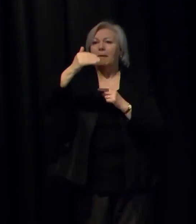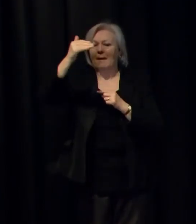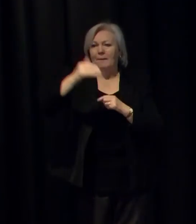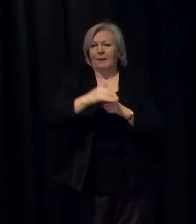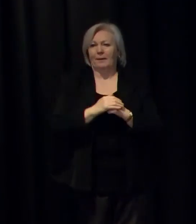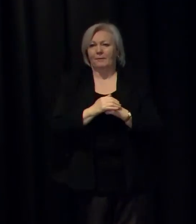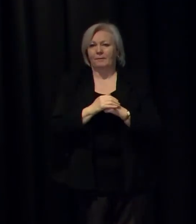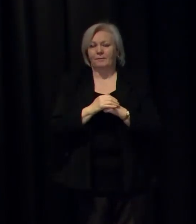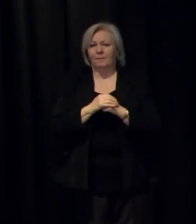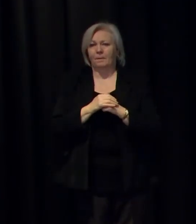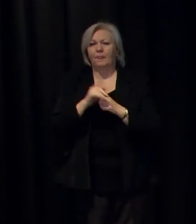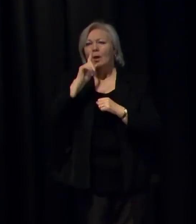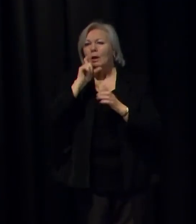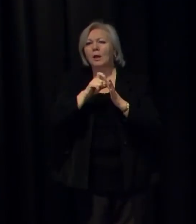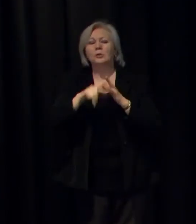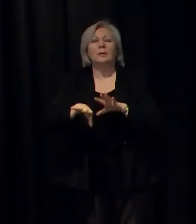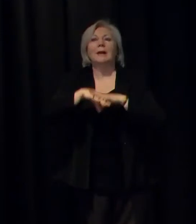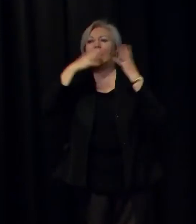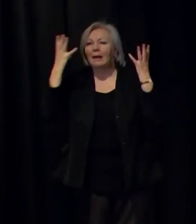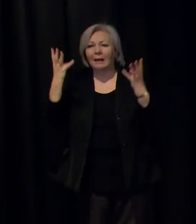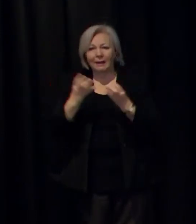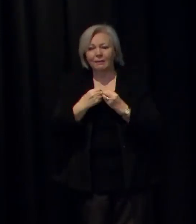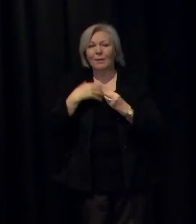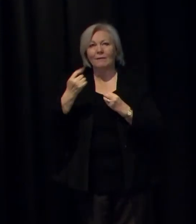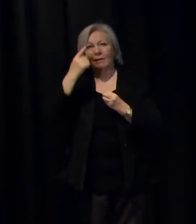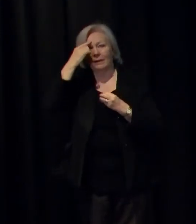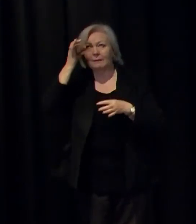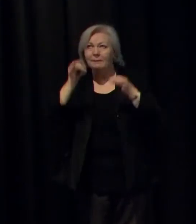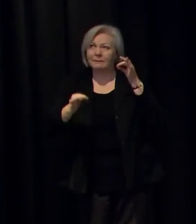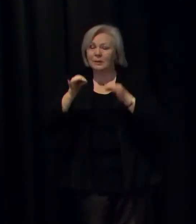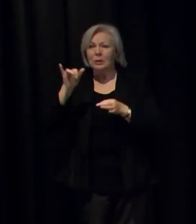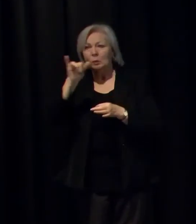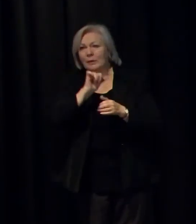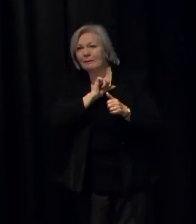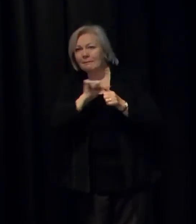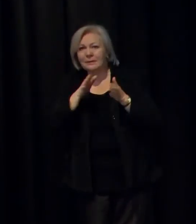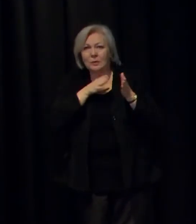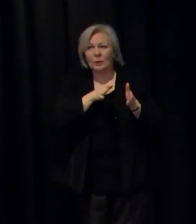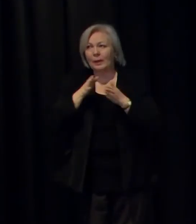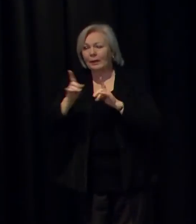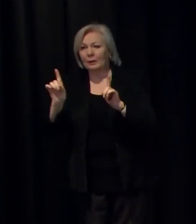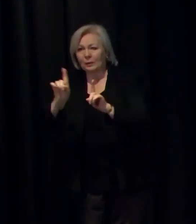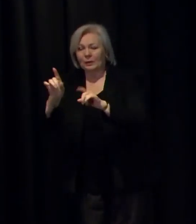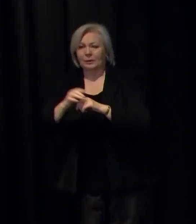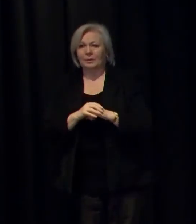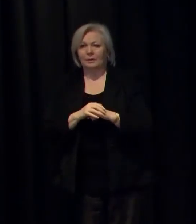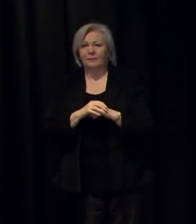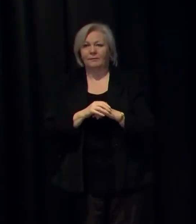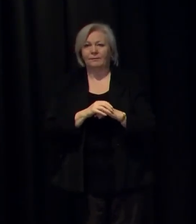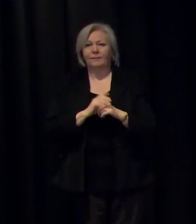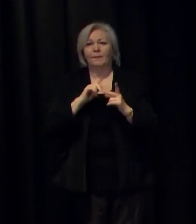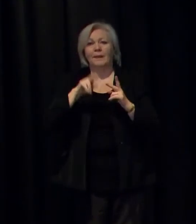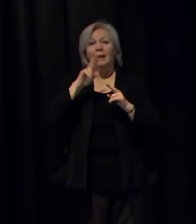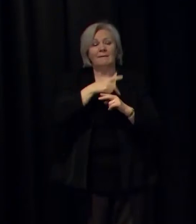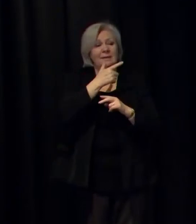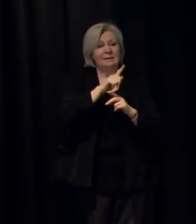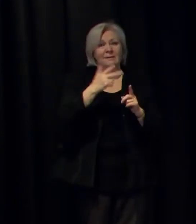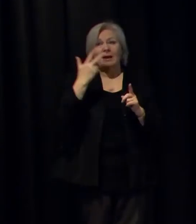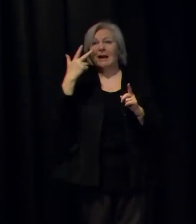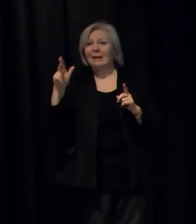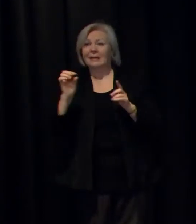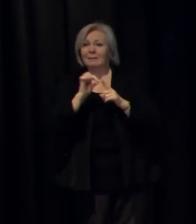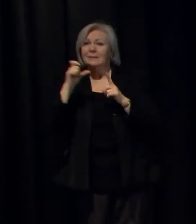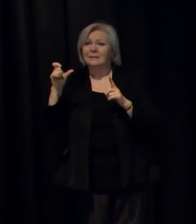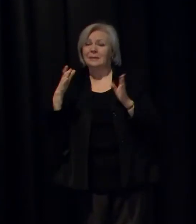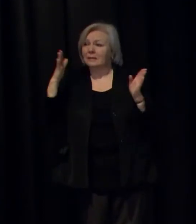further everywhere. You do have to make some very difficult choices. And if it was a much longer period between 70 and 80, then maybe some of these choices would have